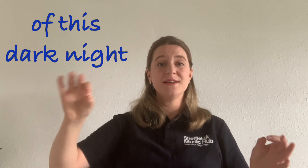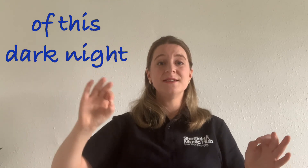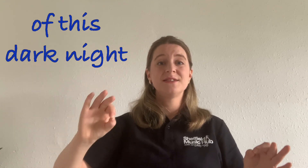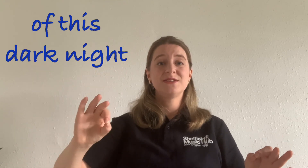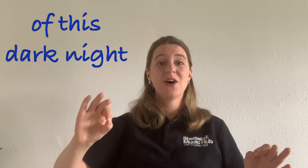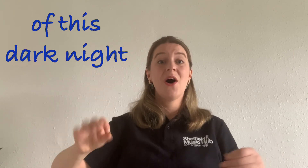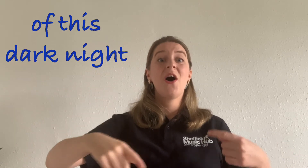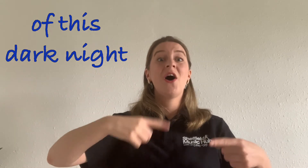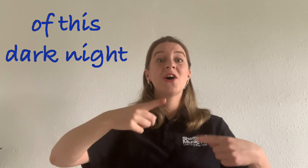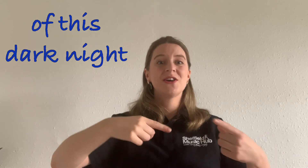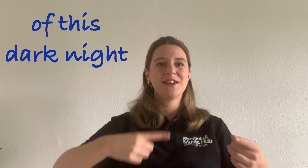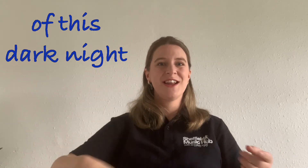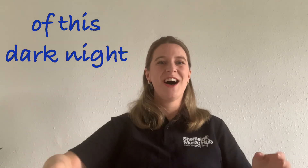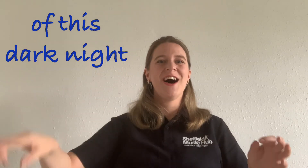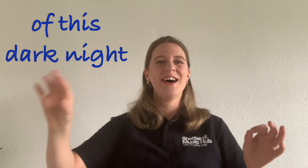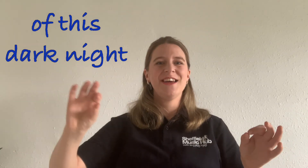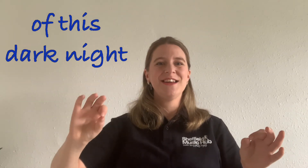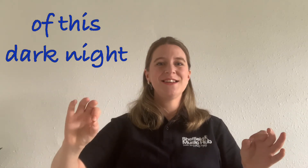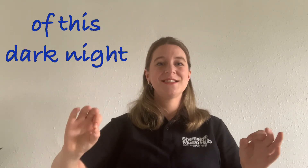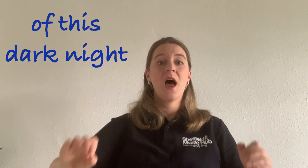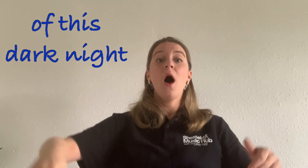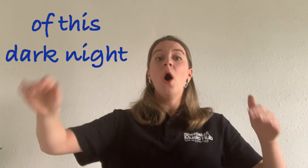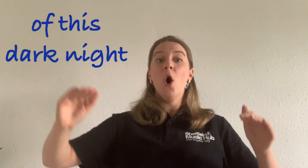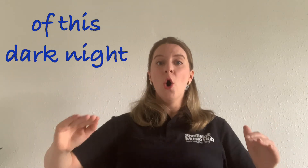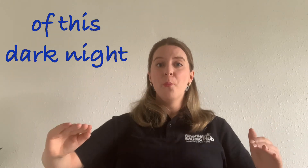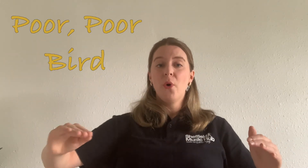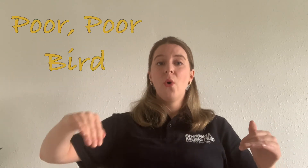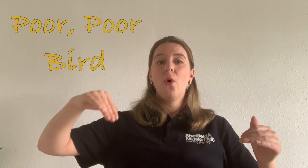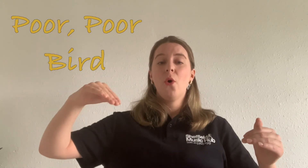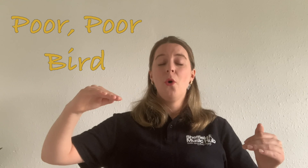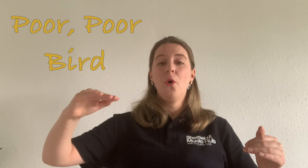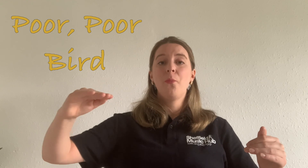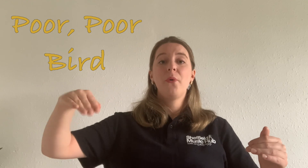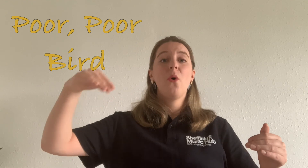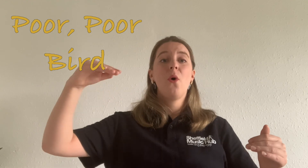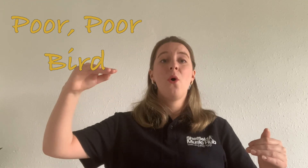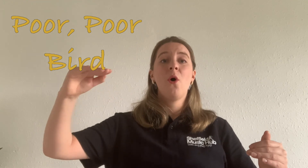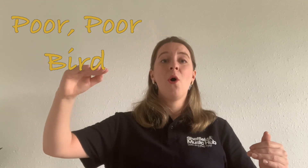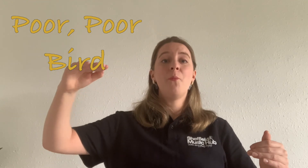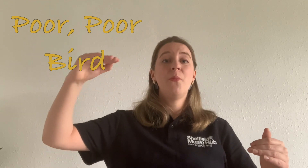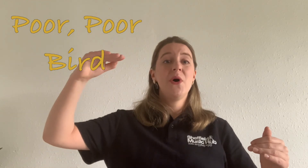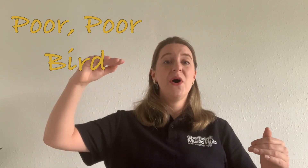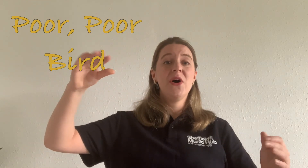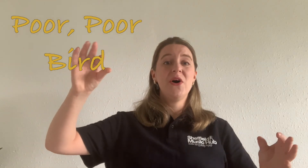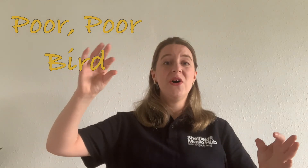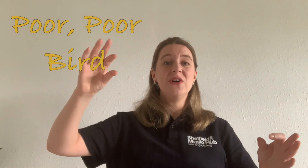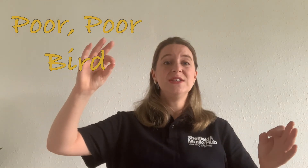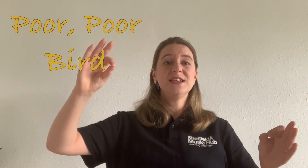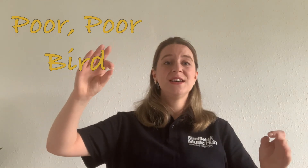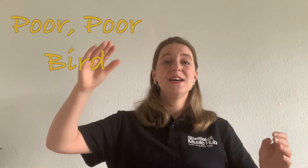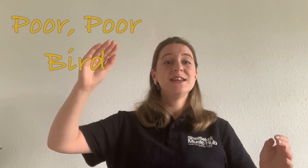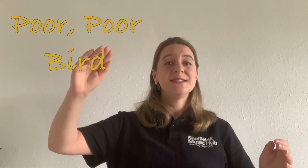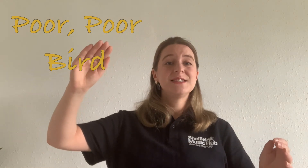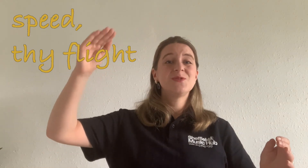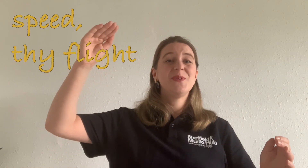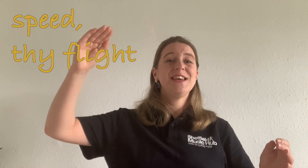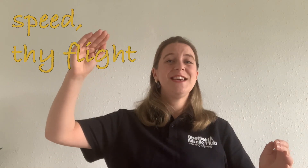this dark night. Poor, poor bird,